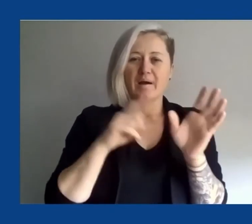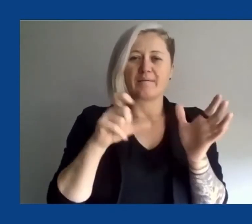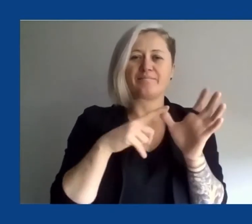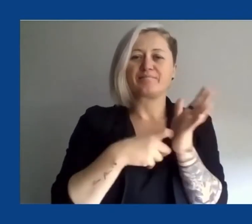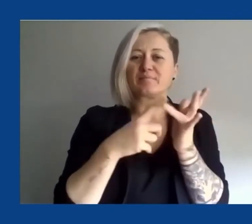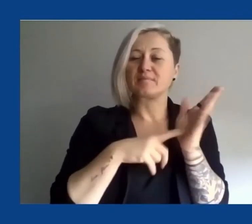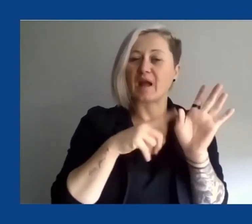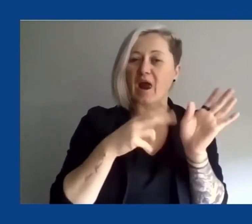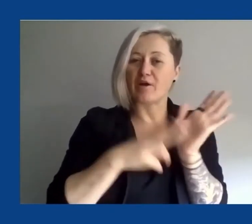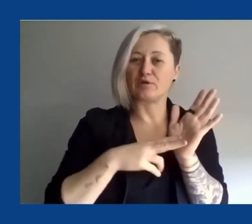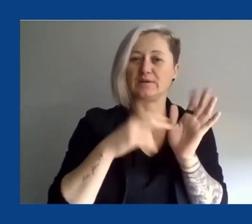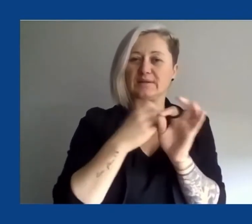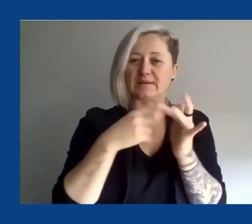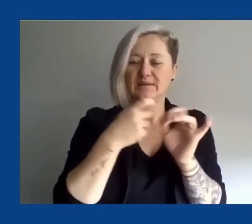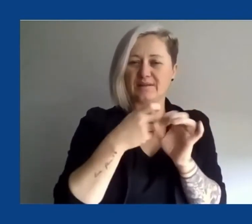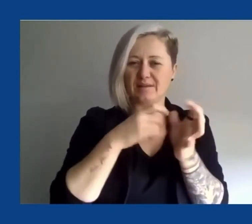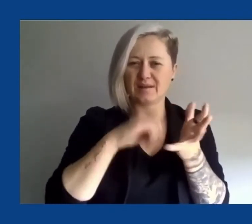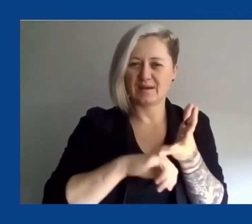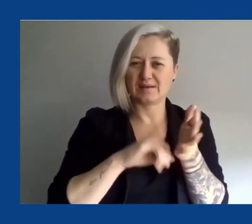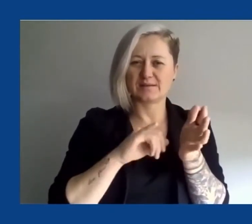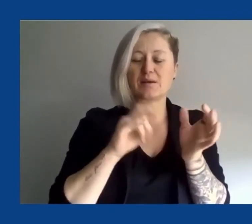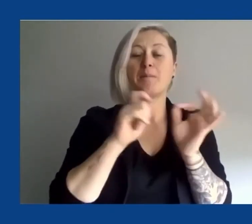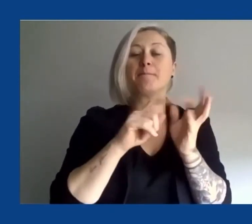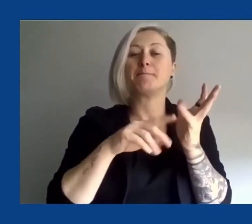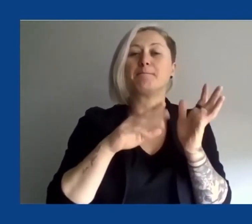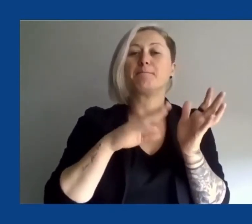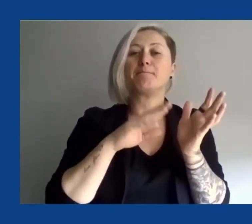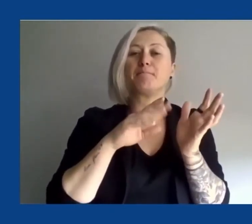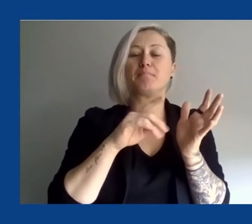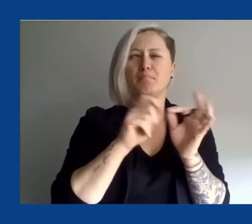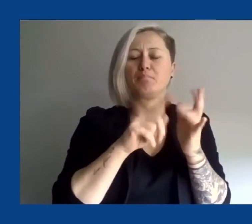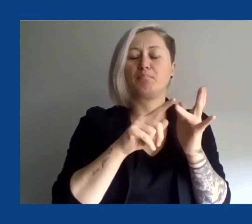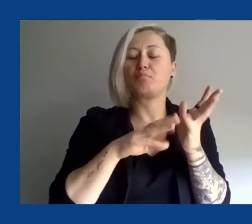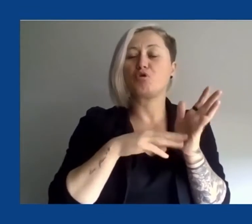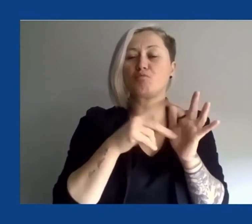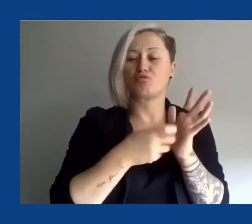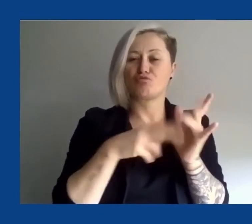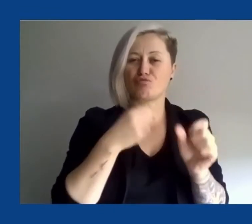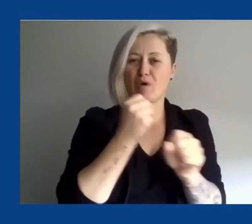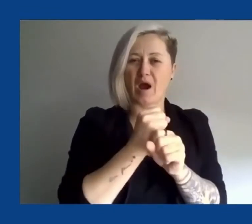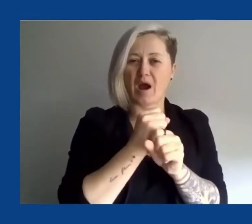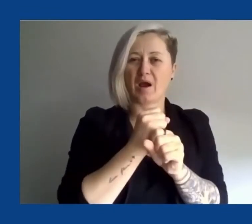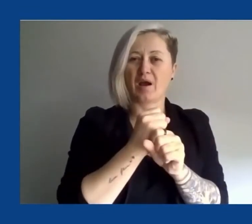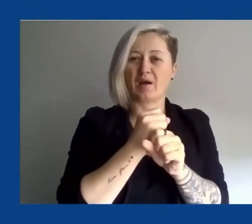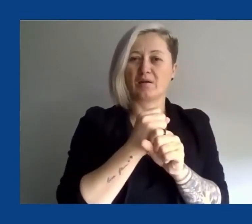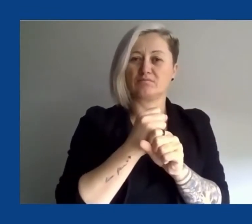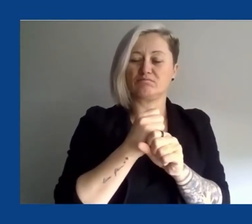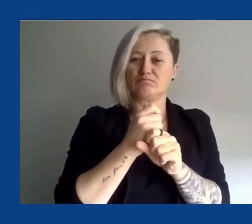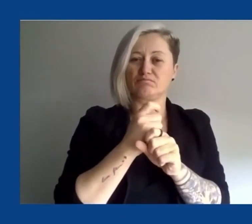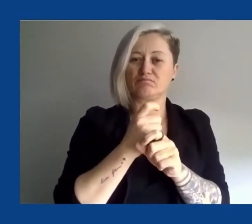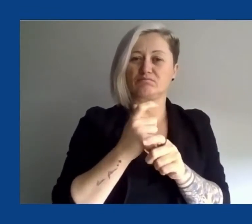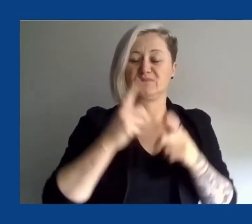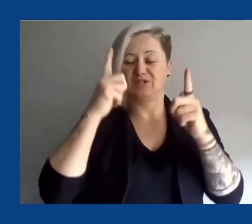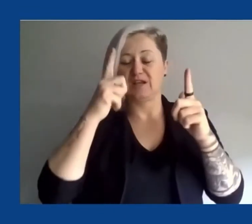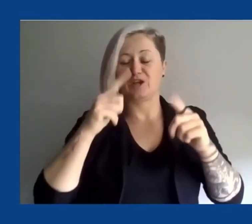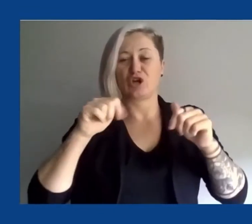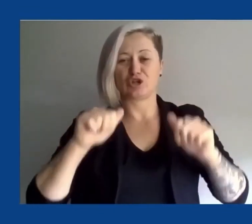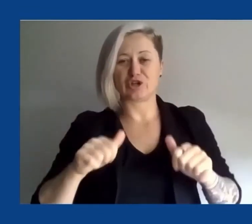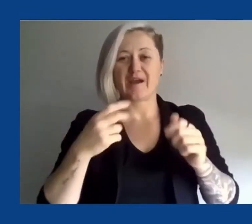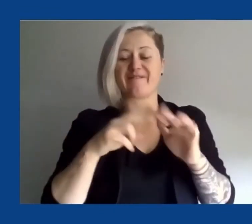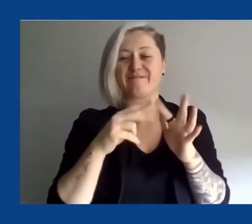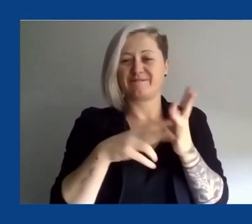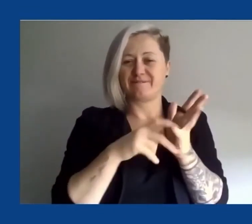Boon Wurrung senior elder and chairperson and founder of the Boon Wurrung Foundation, a